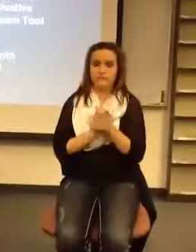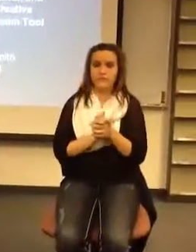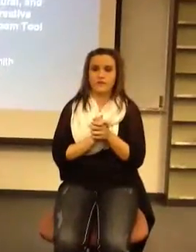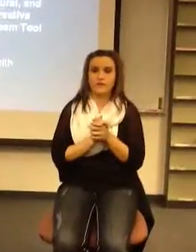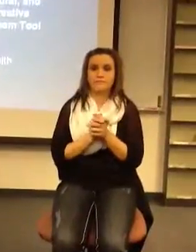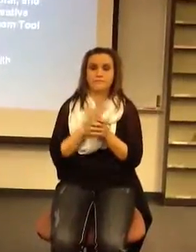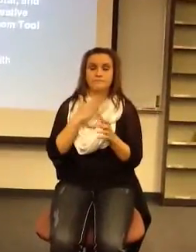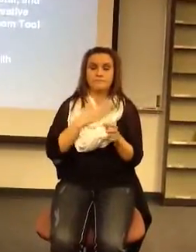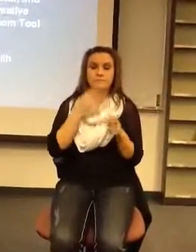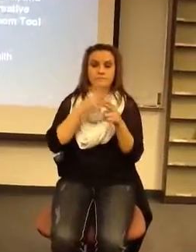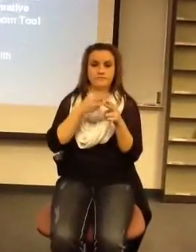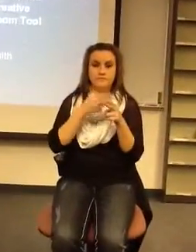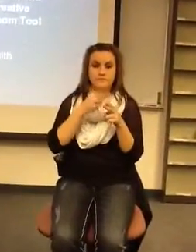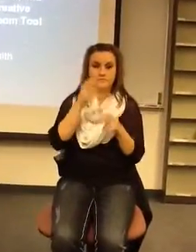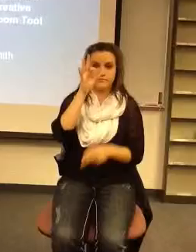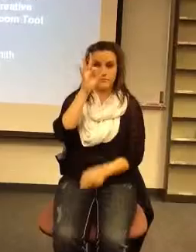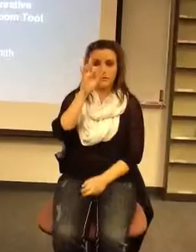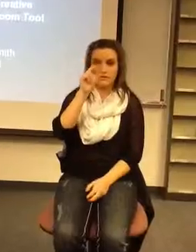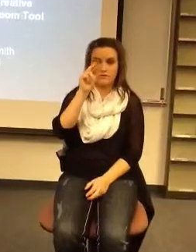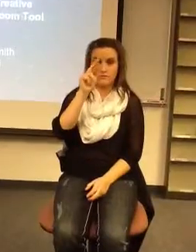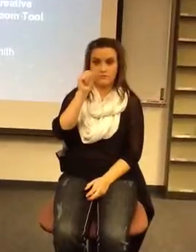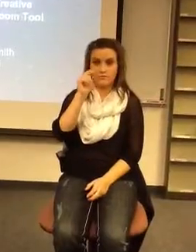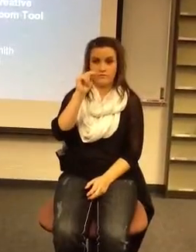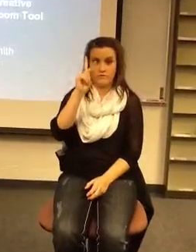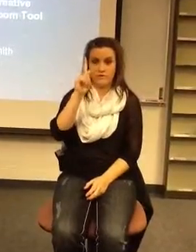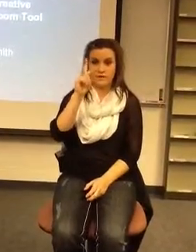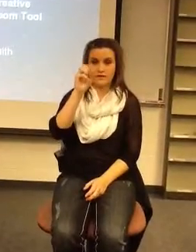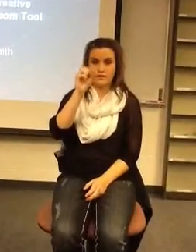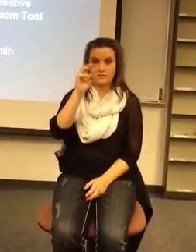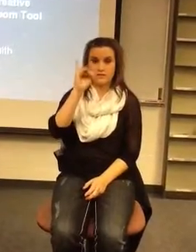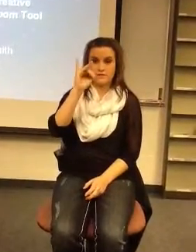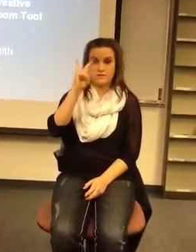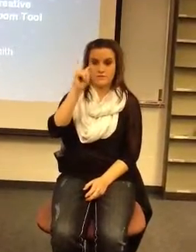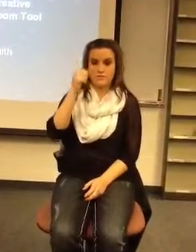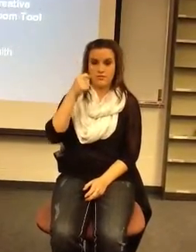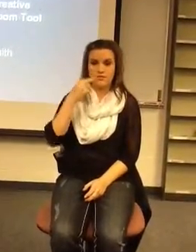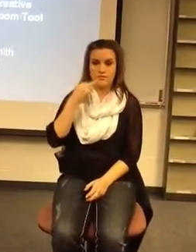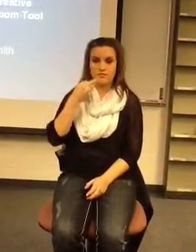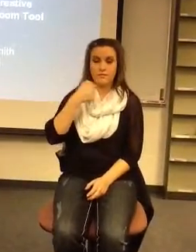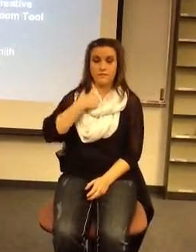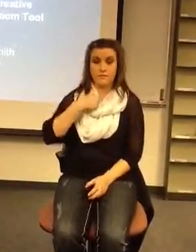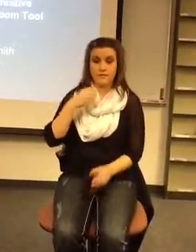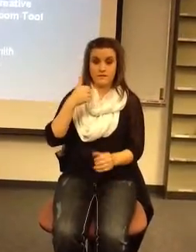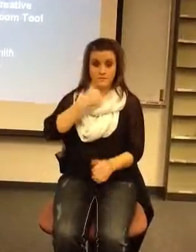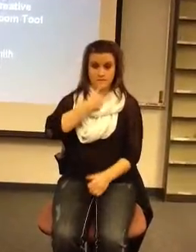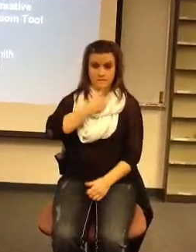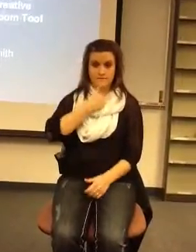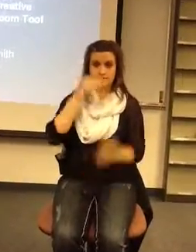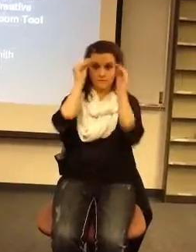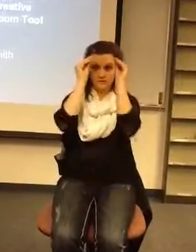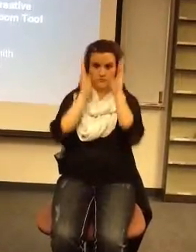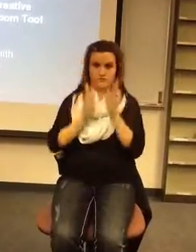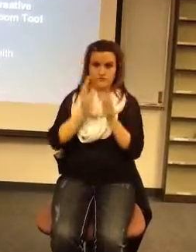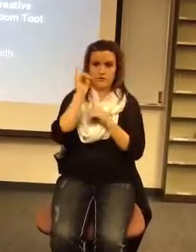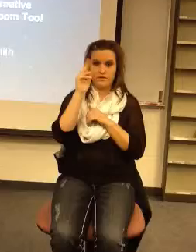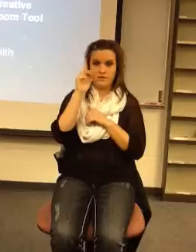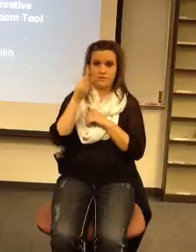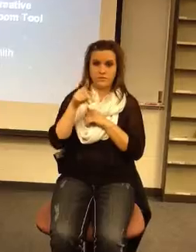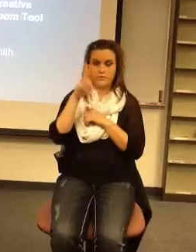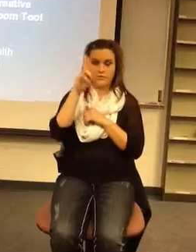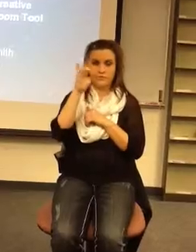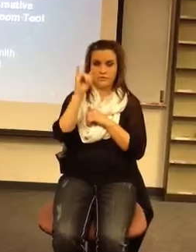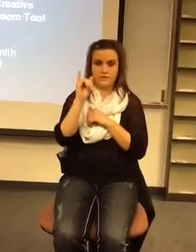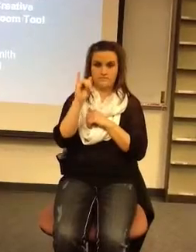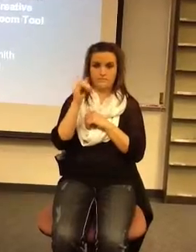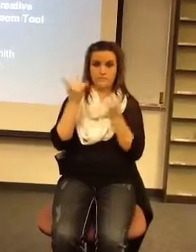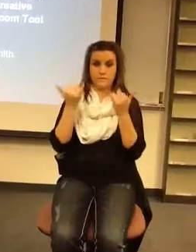Okay, my name is Frank Smith. I teach at IUPUI, and today I'm going to be talking to you about using